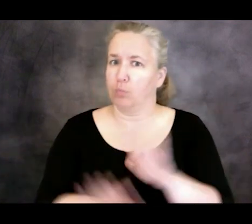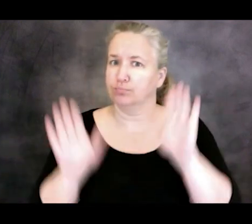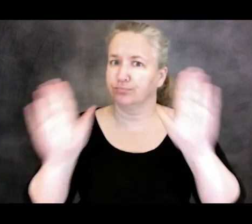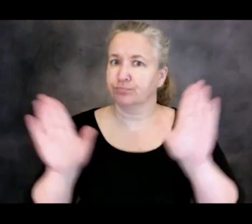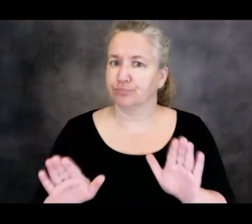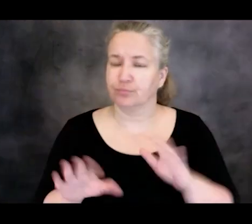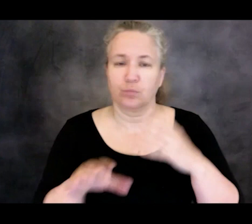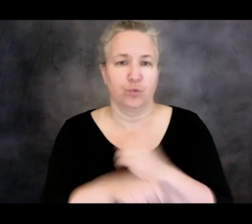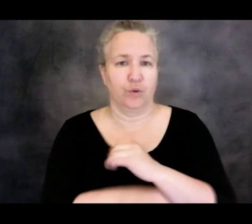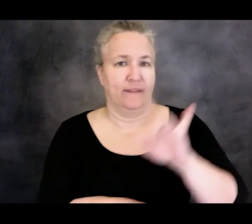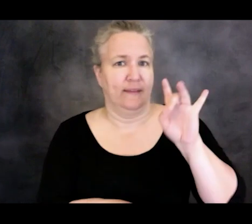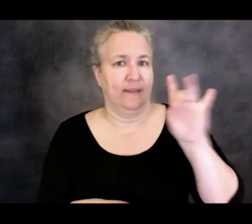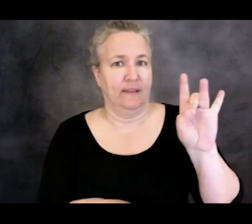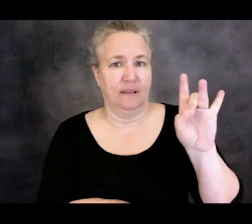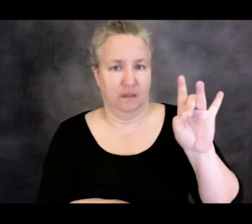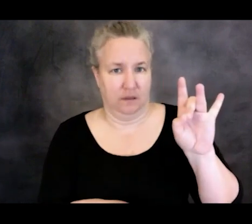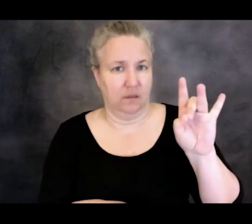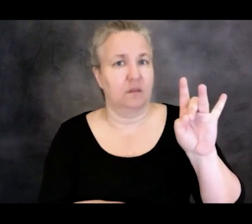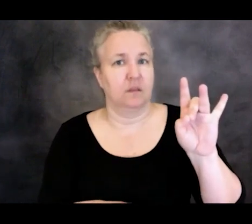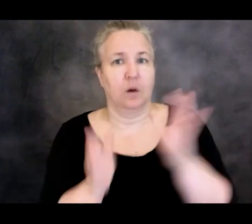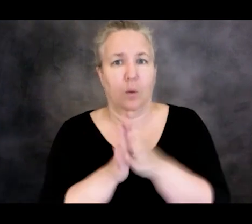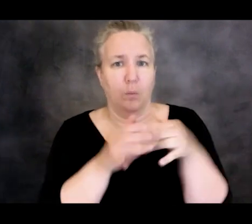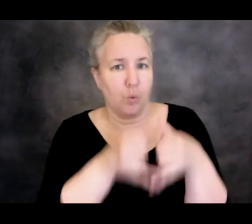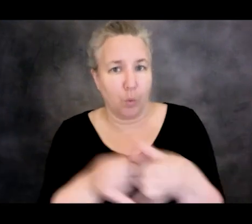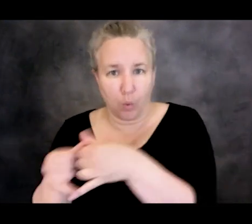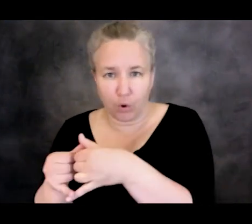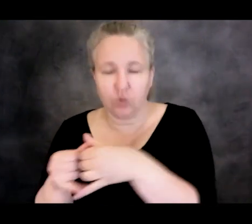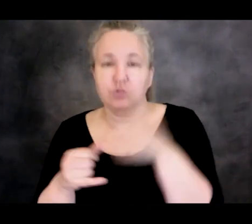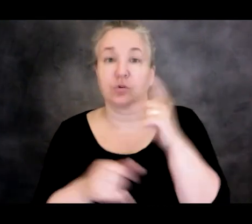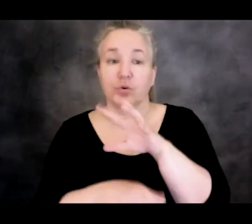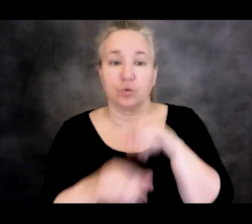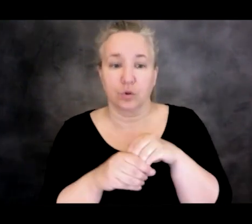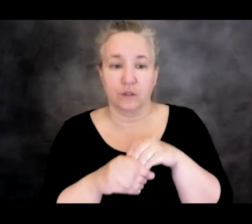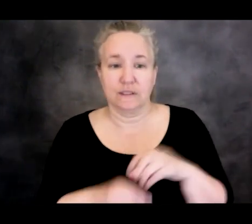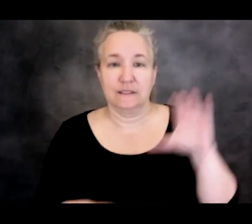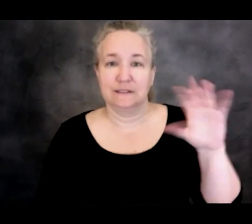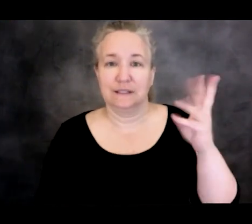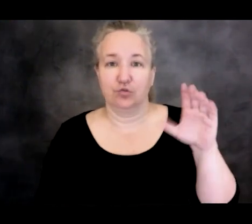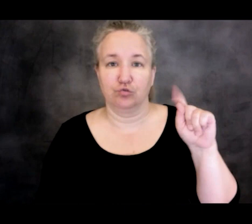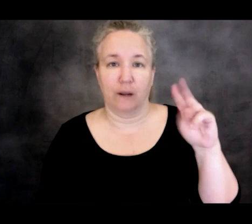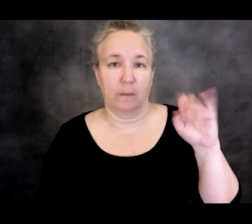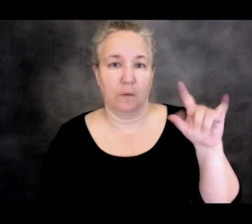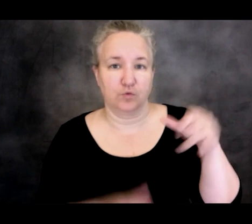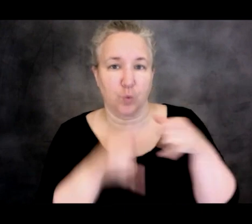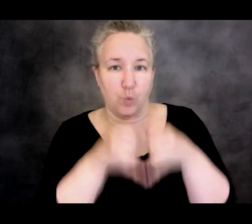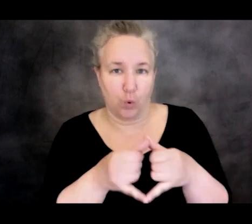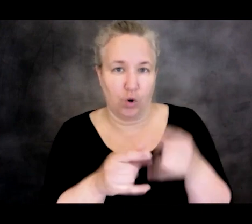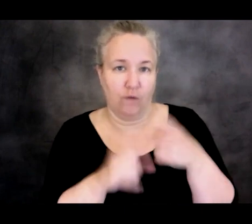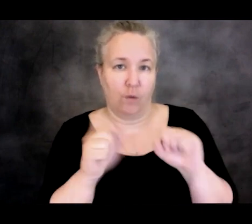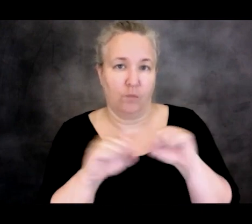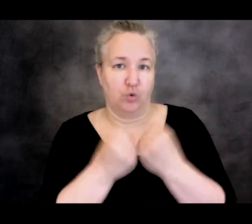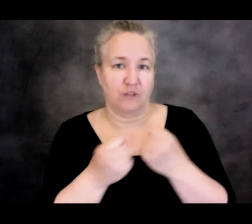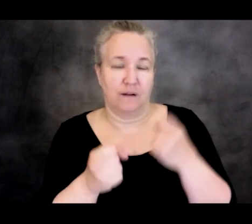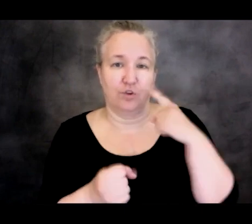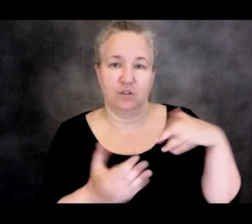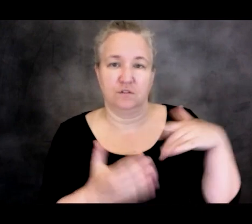8 major book awards, including the C. Wright Mills Award, given by the Society for the Study